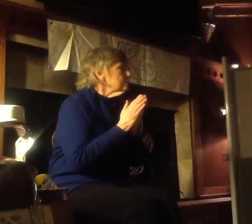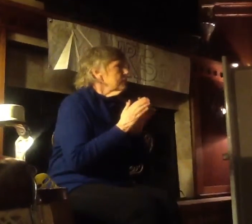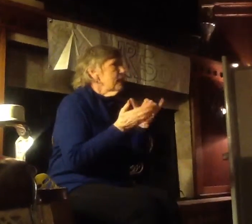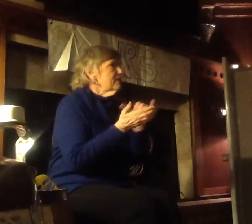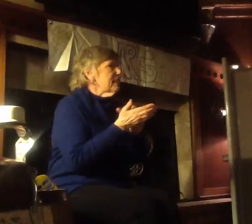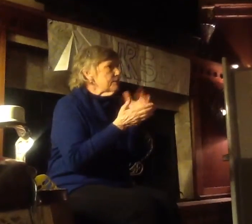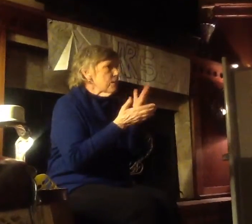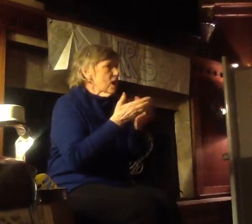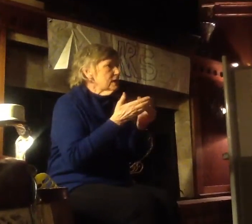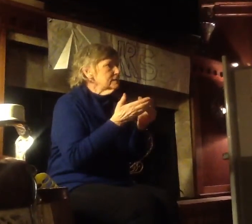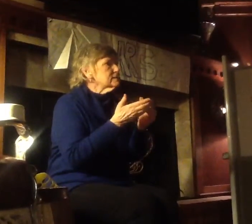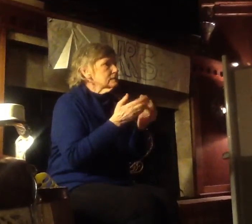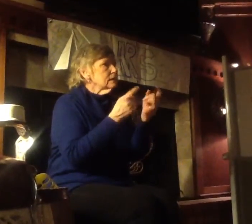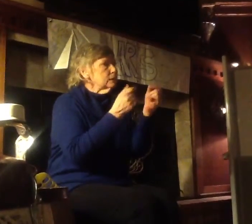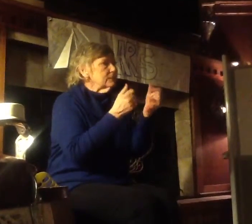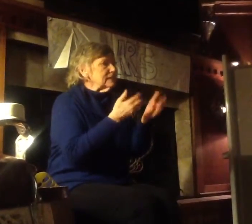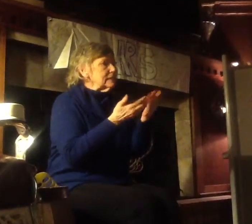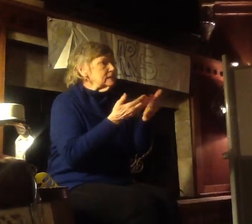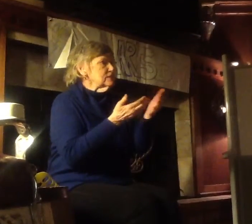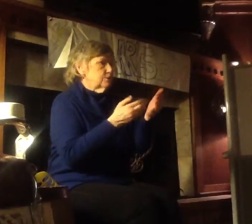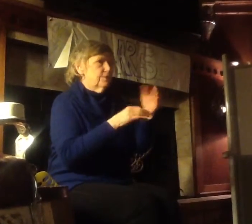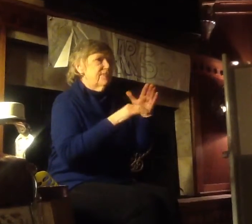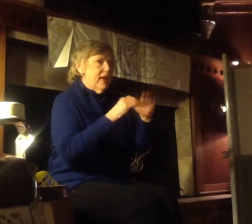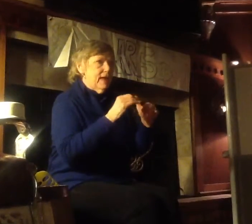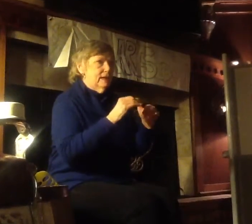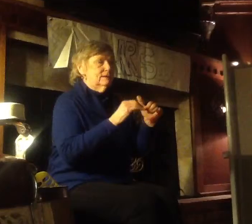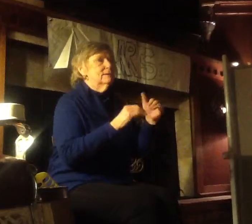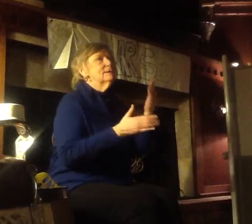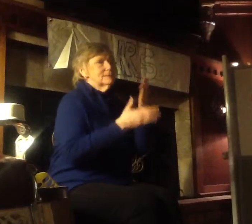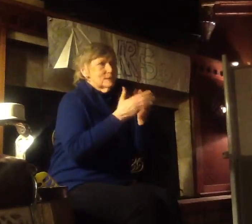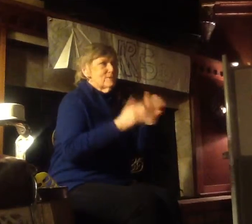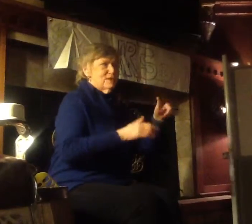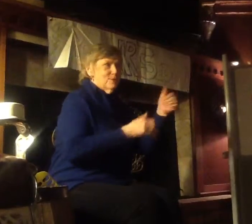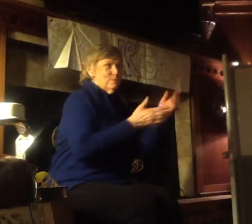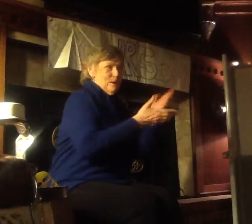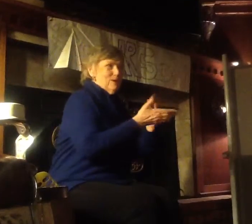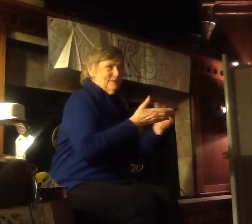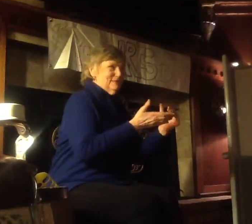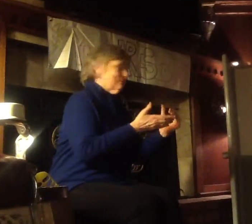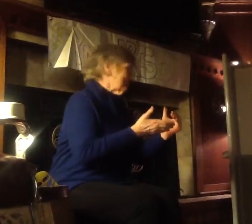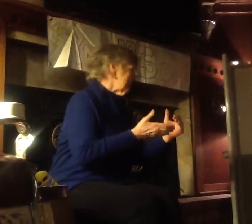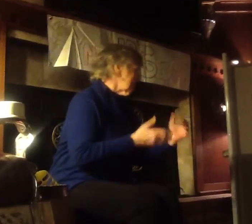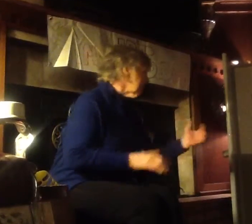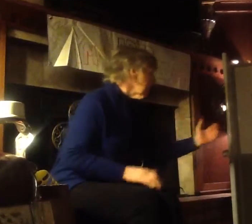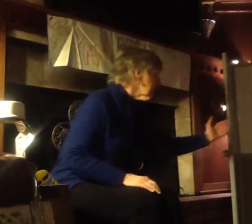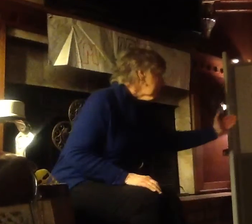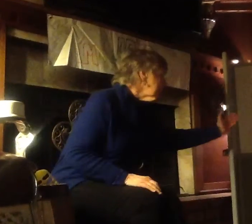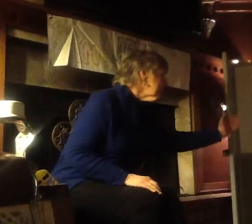So that part is a little bit easier than some of the other parts.